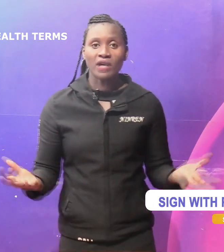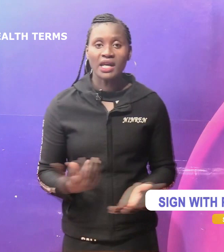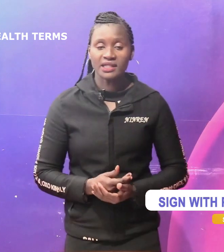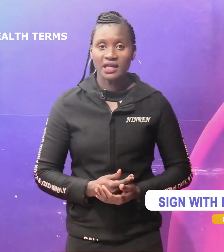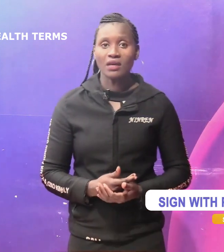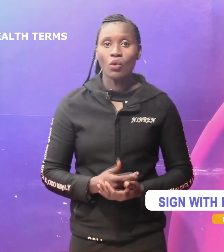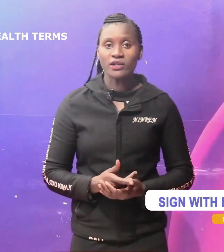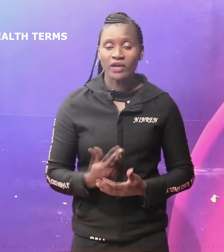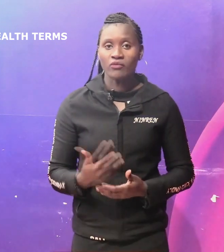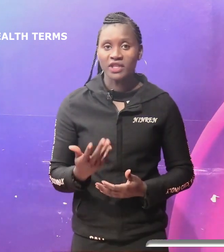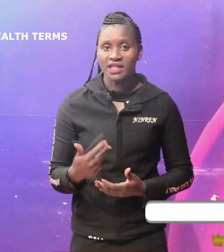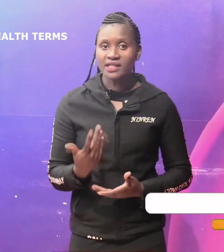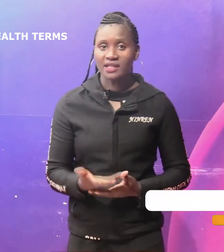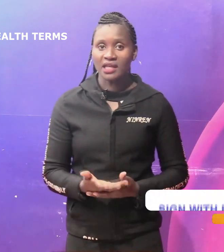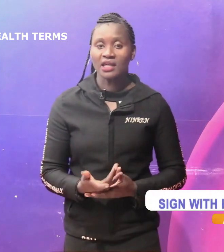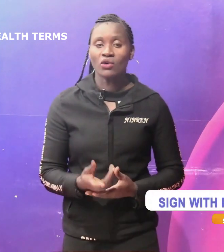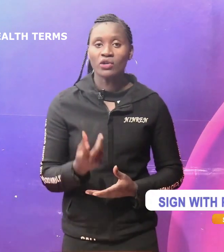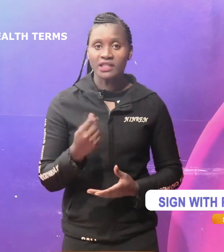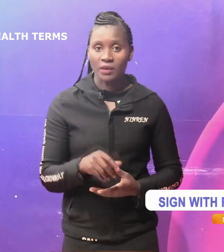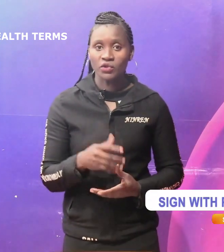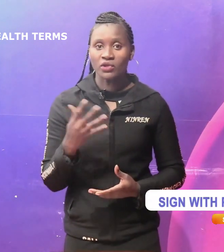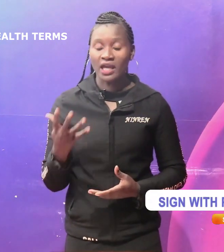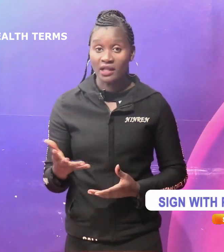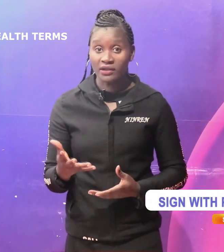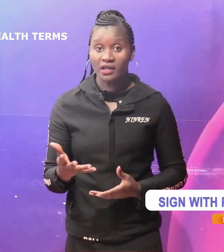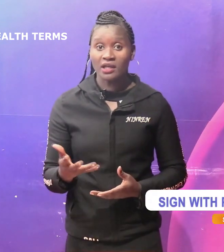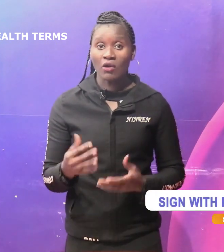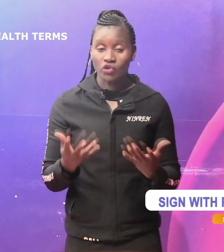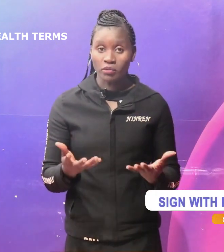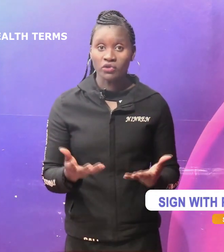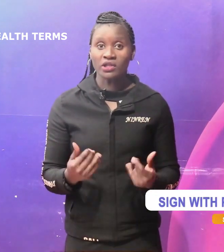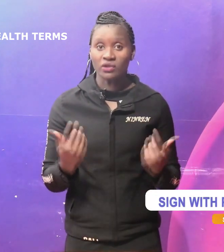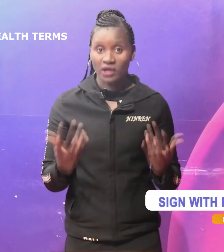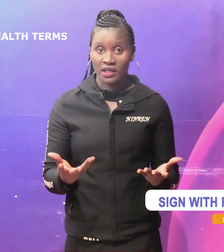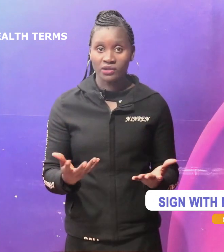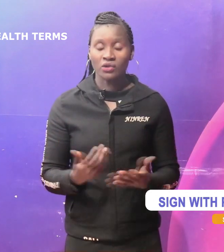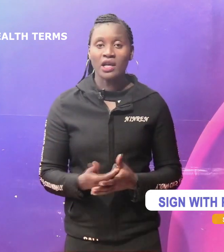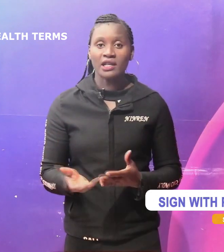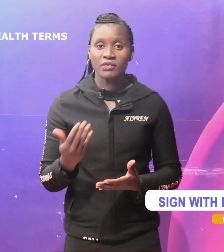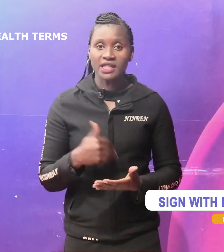understand what we have been saying or the terms on health. Our topic today is on health. So let me just come